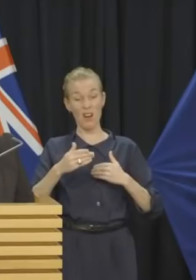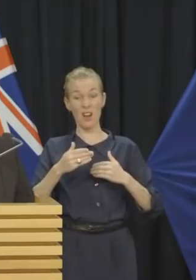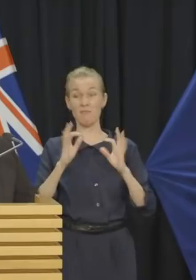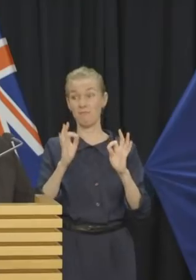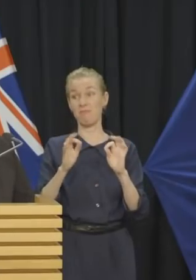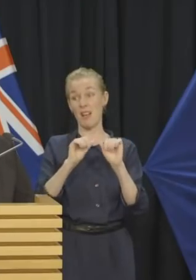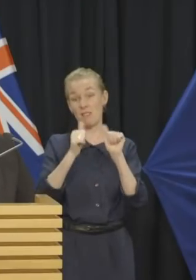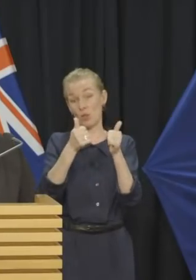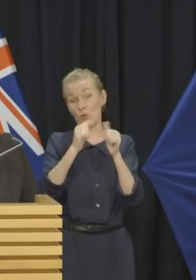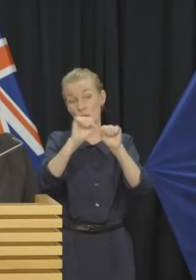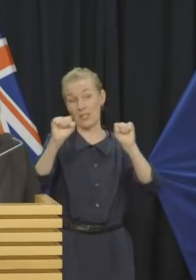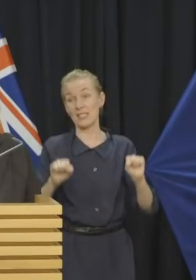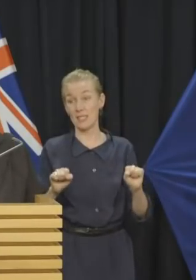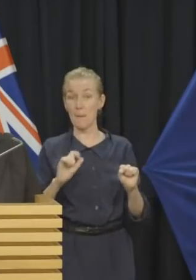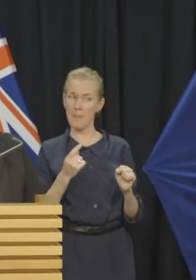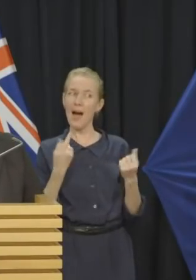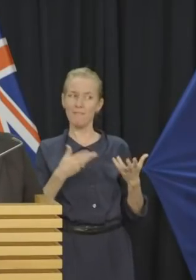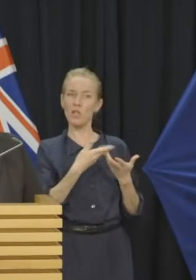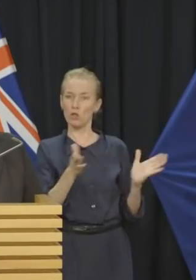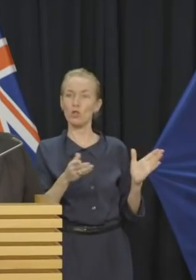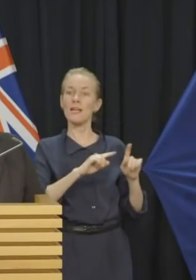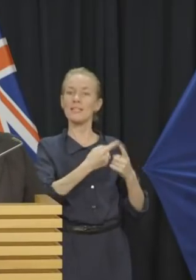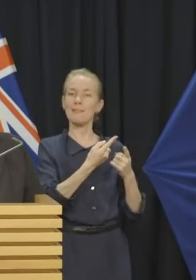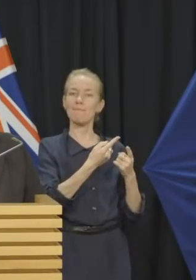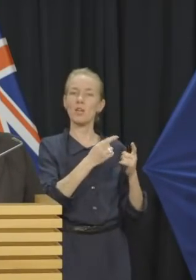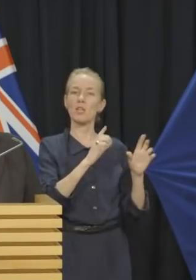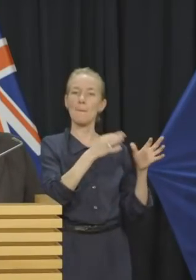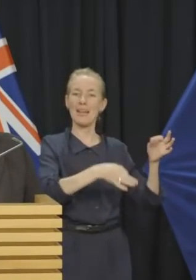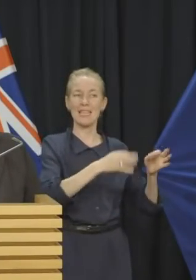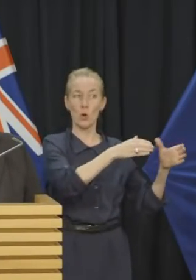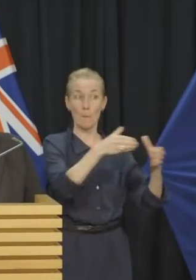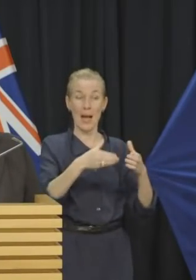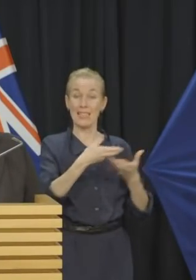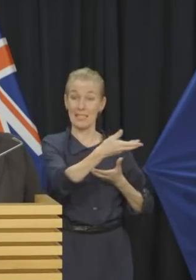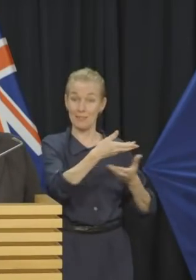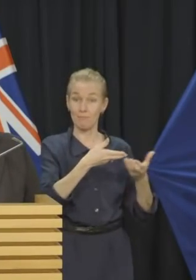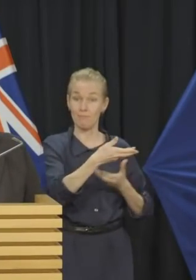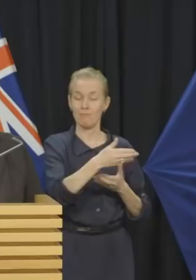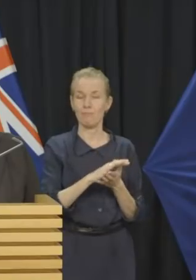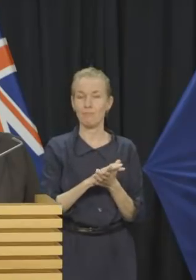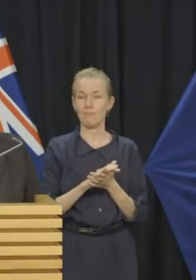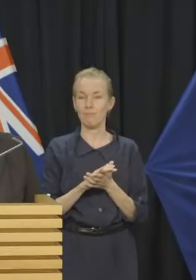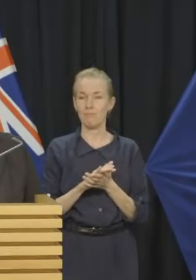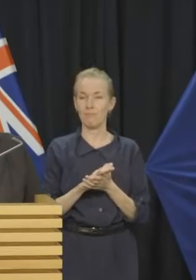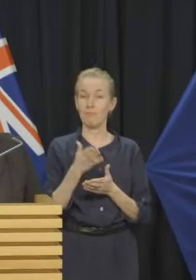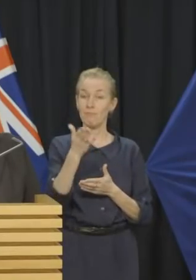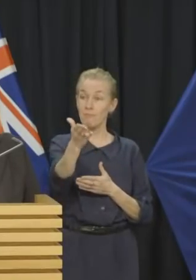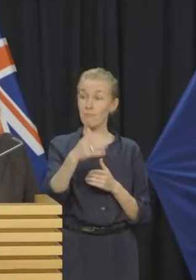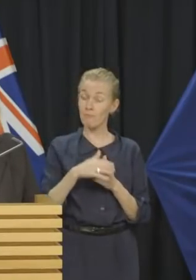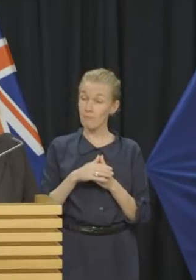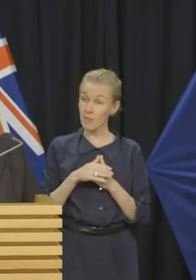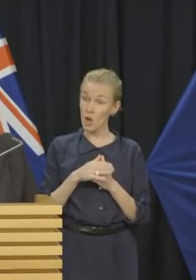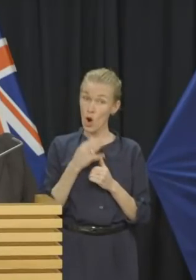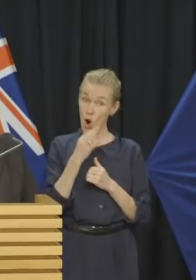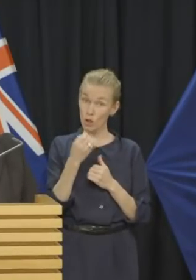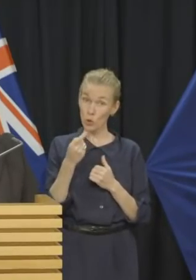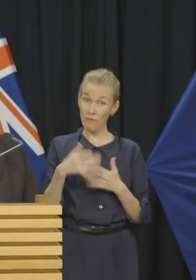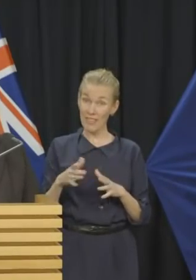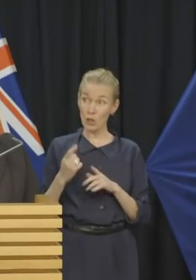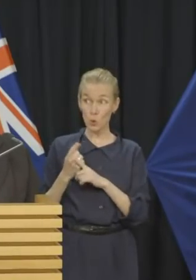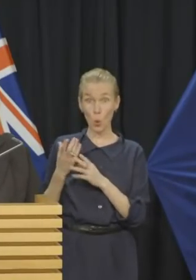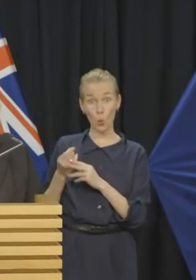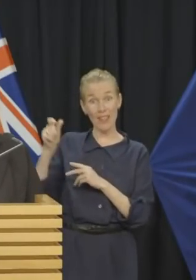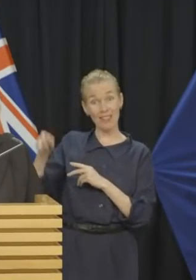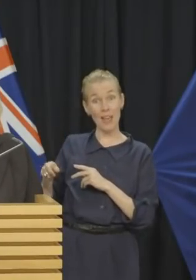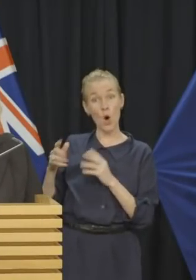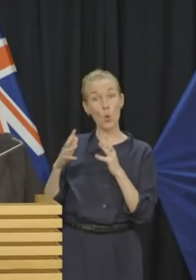all parties in government. What conversations have you had with Winston Peters about this? Were you aware he was deeply unhappy with this? We have discussed